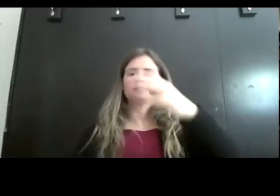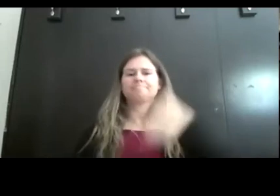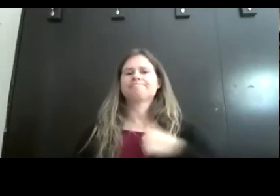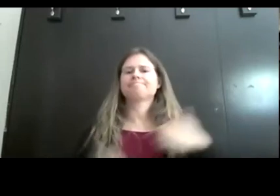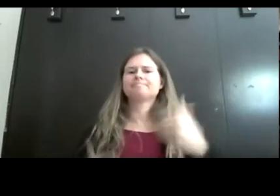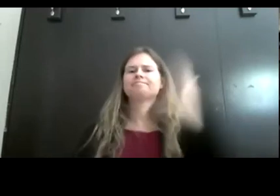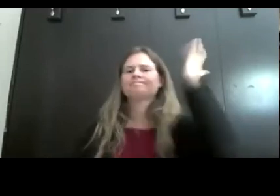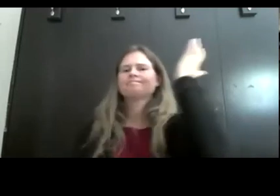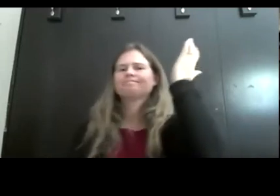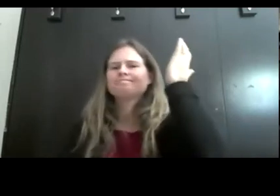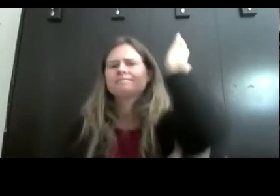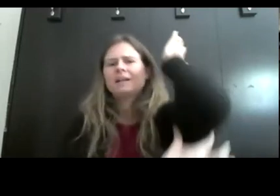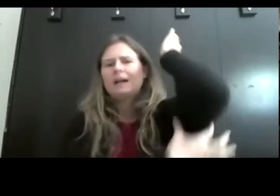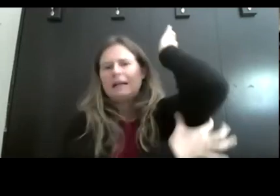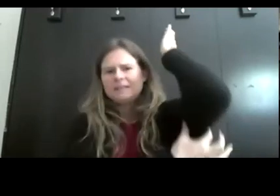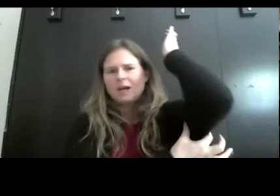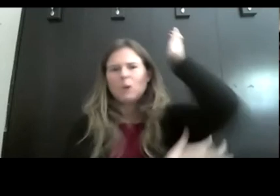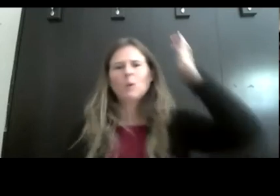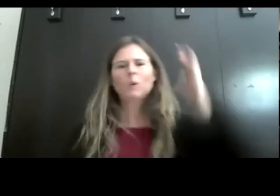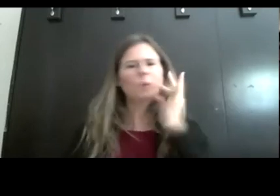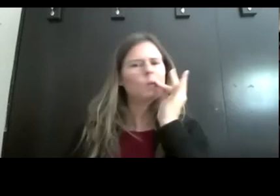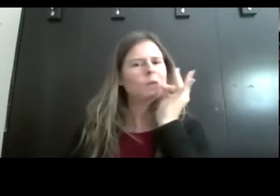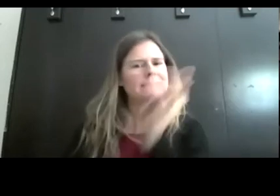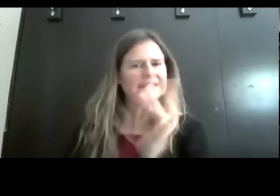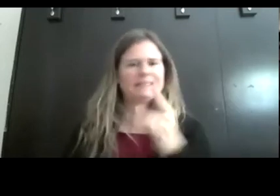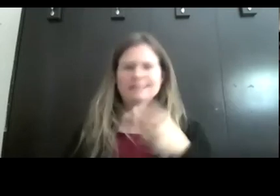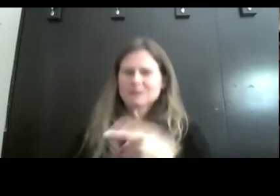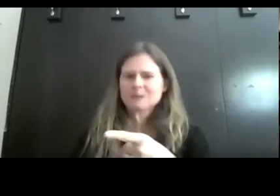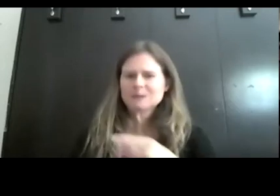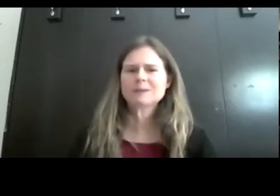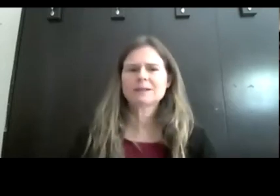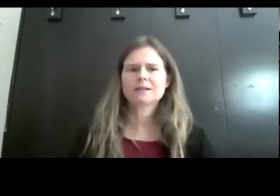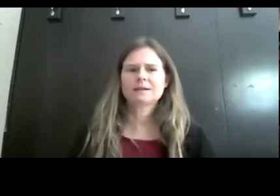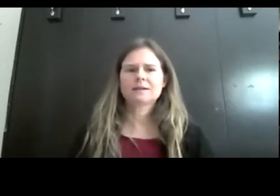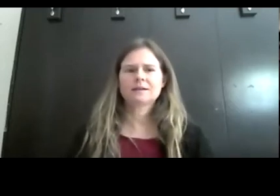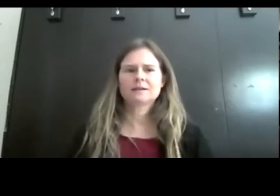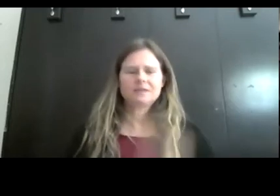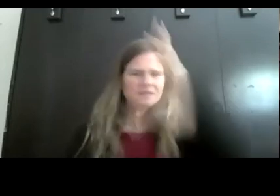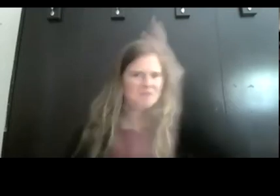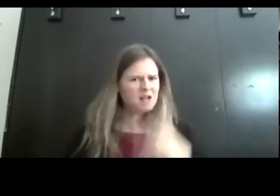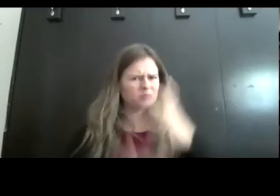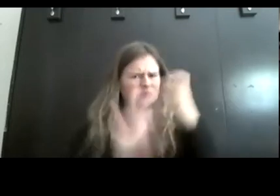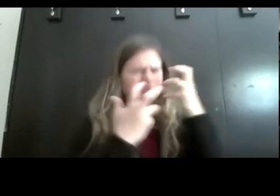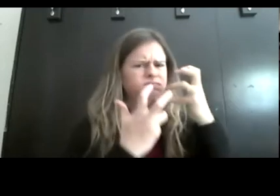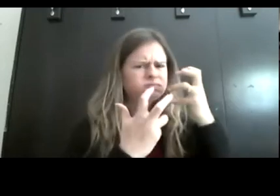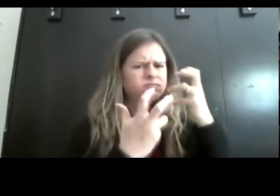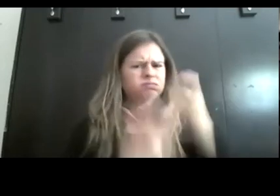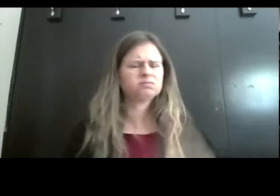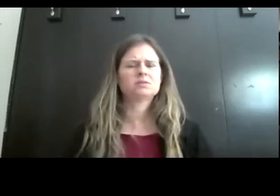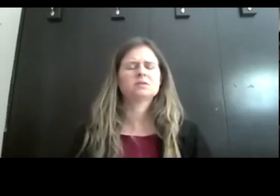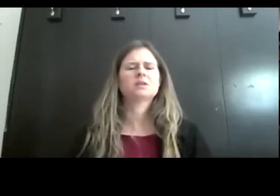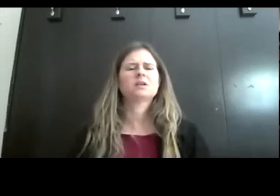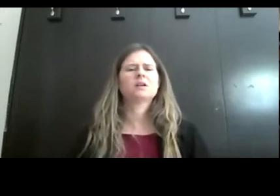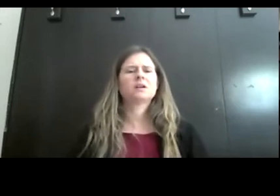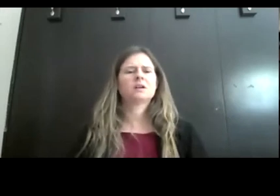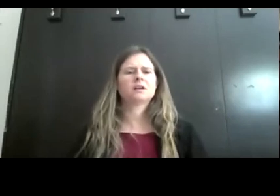went, mmm, tasty. And that angered him and he